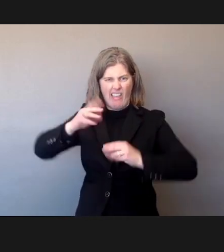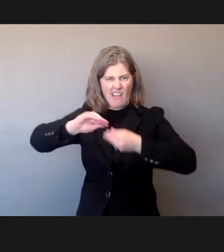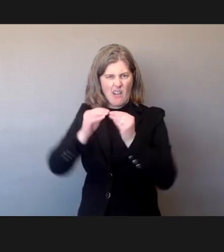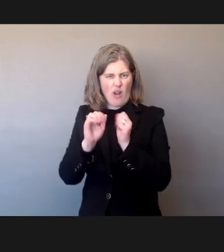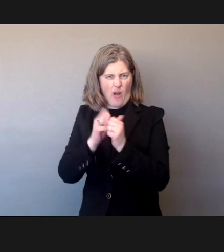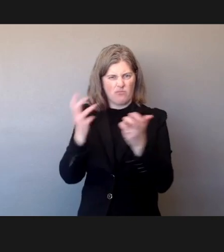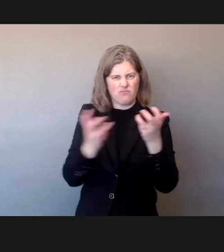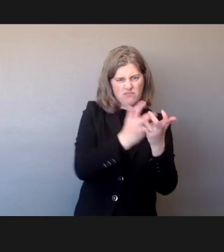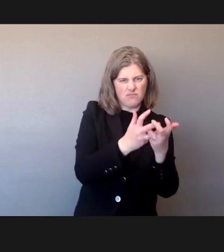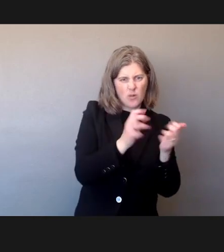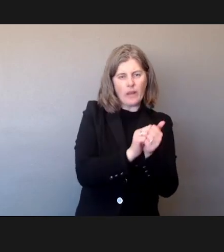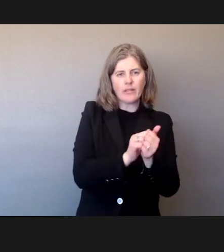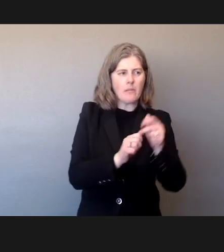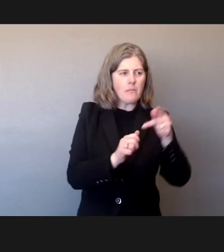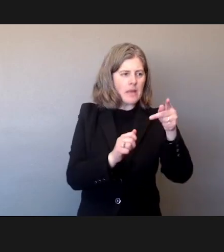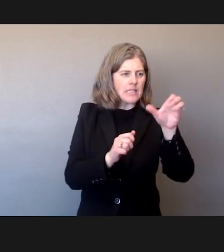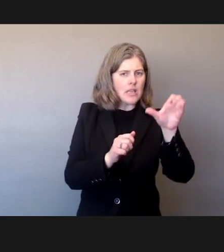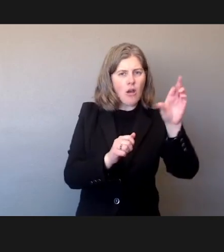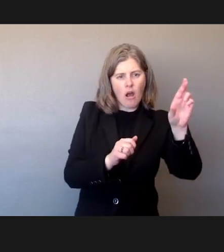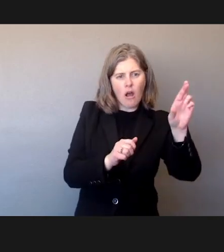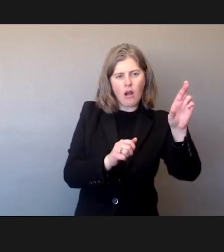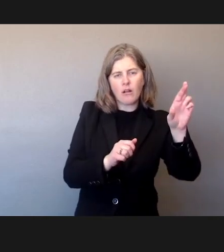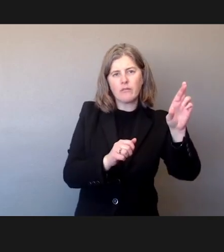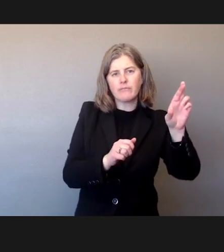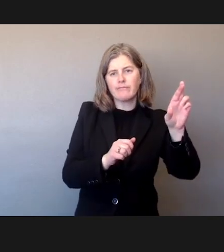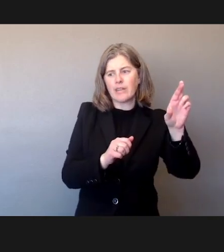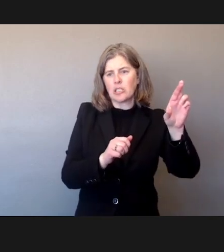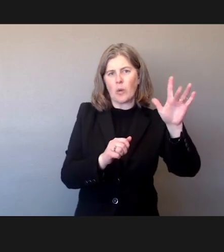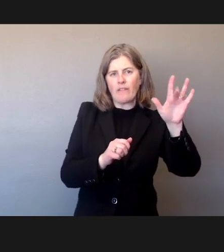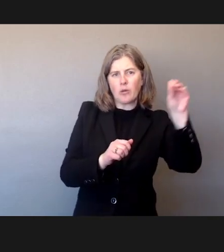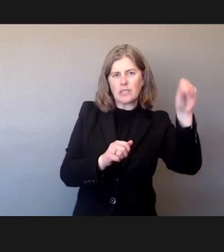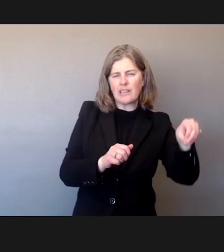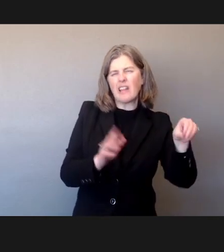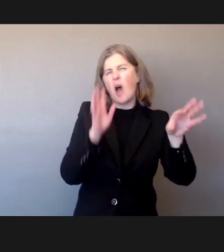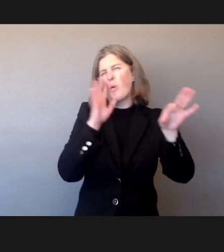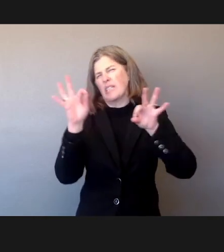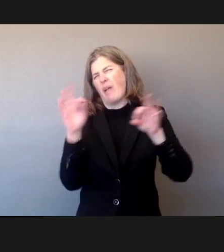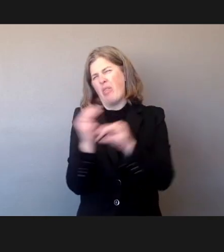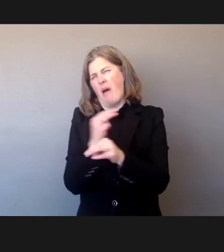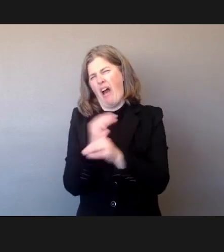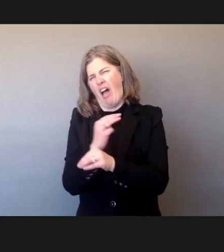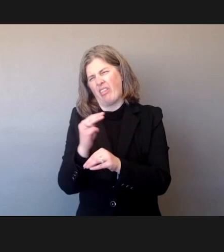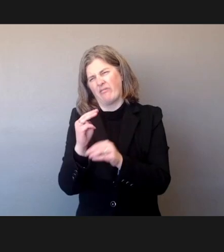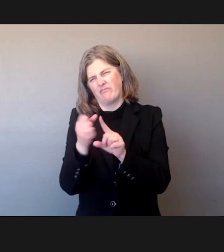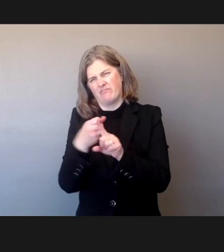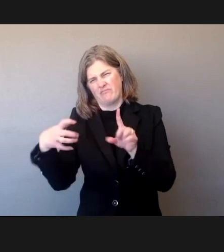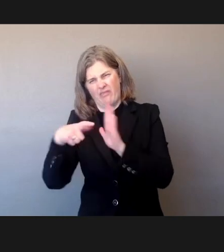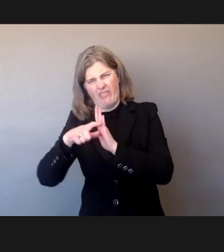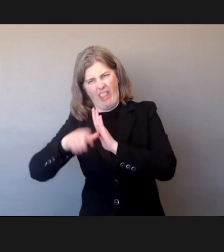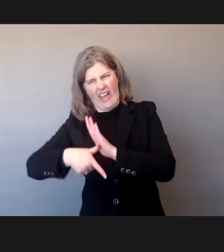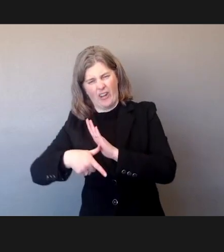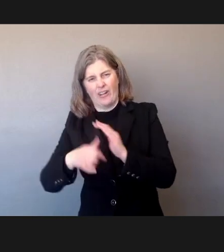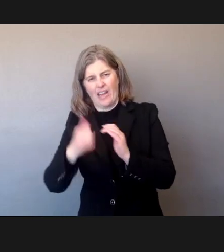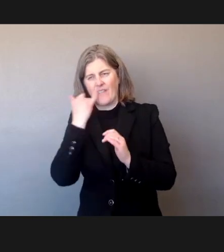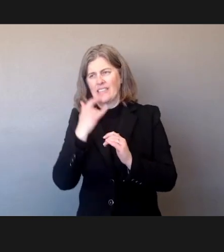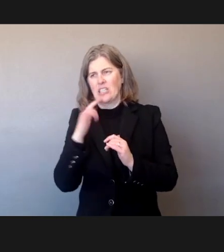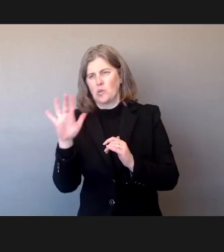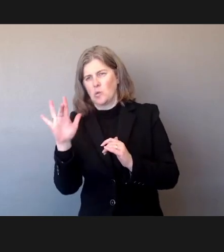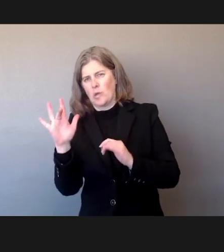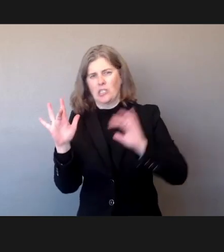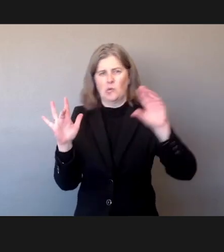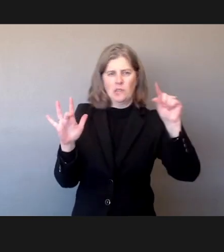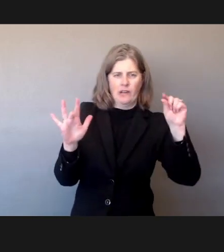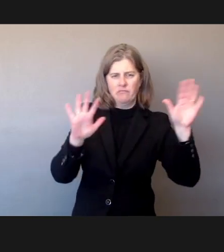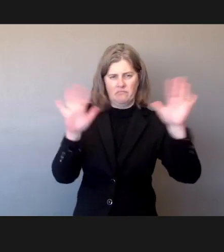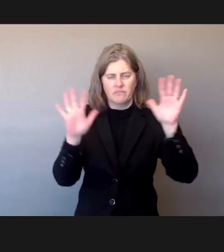the PCR test data, rounding it up by 25%. I can explain the math at another time why I said 25 to give us a